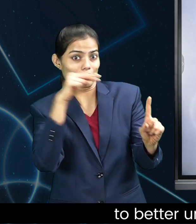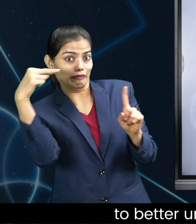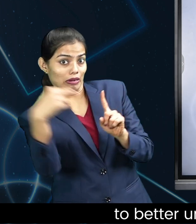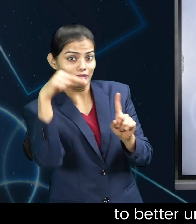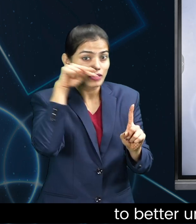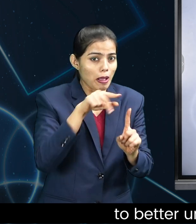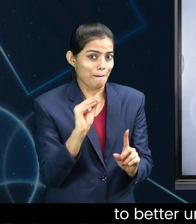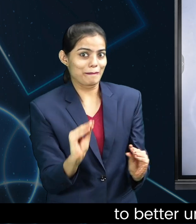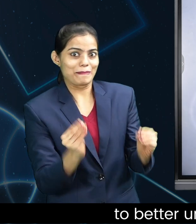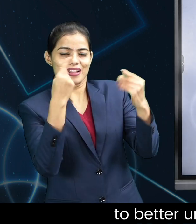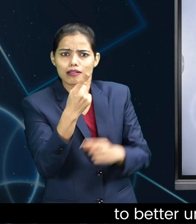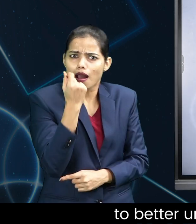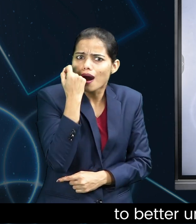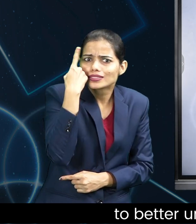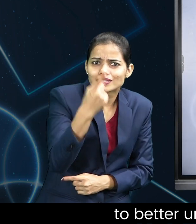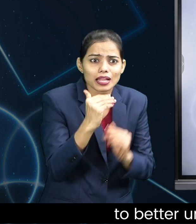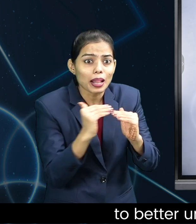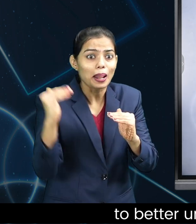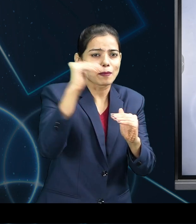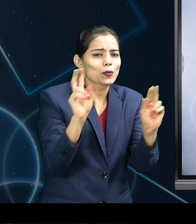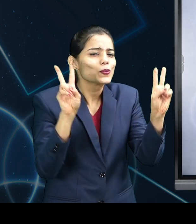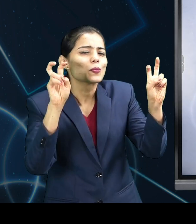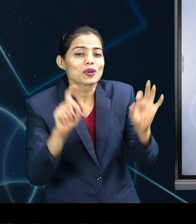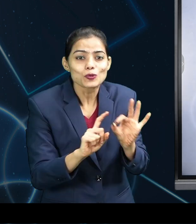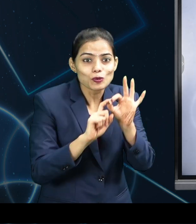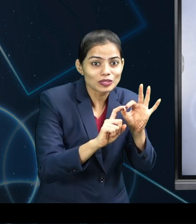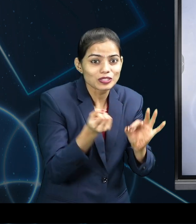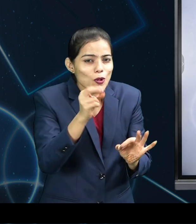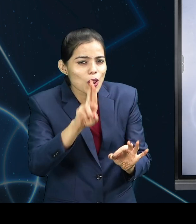understand a particular topic, questions, or solve problems.